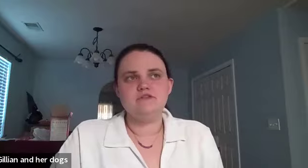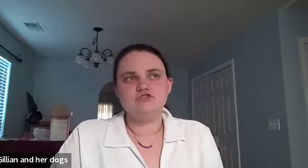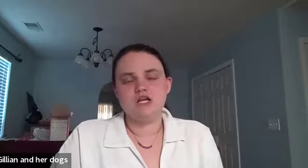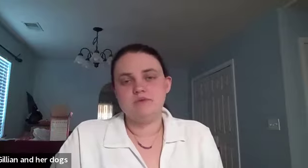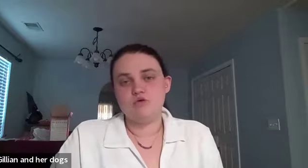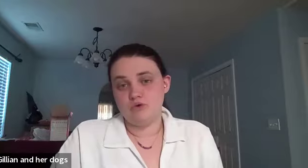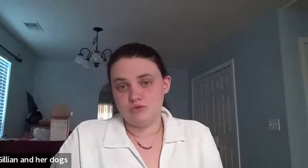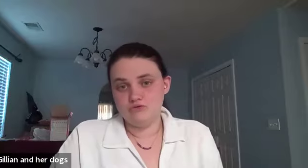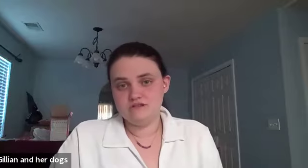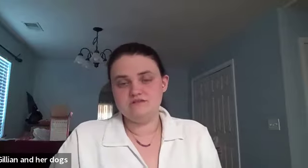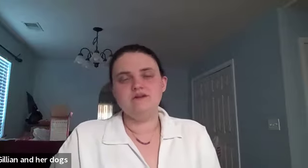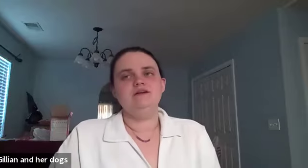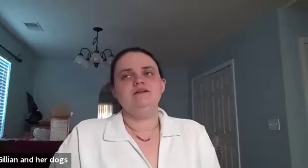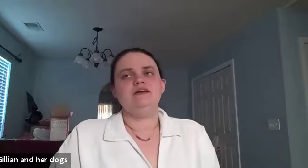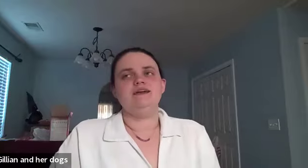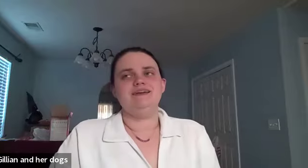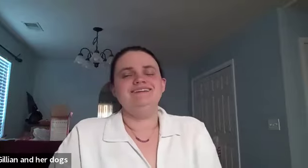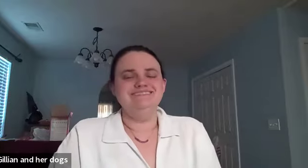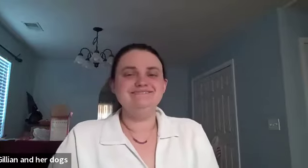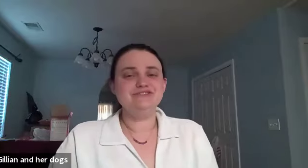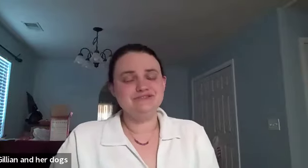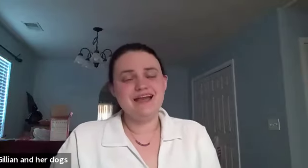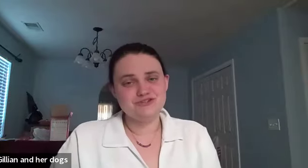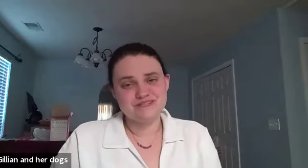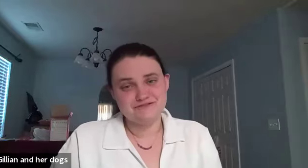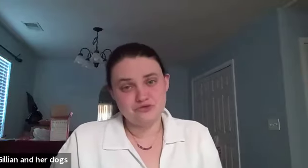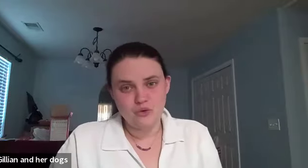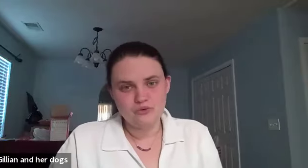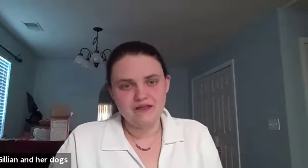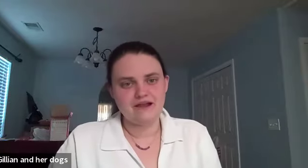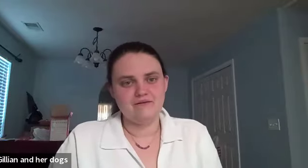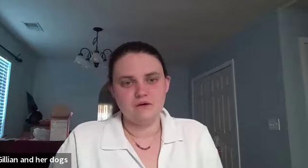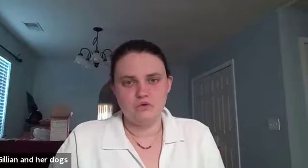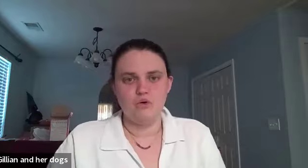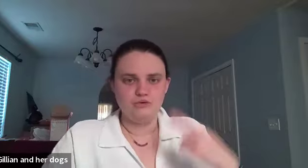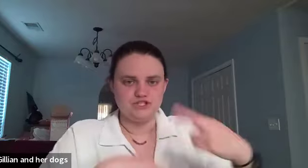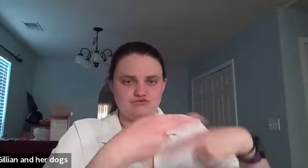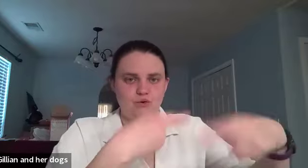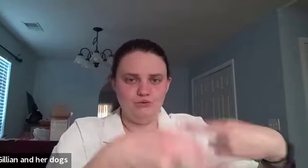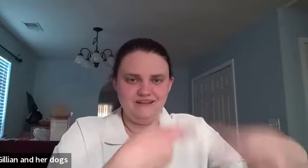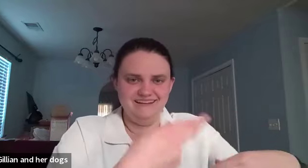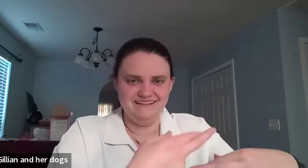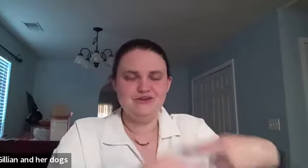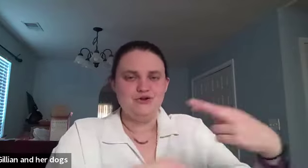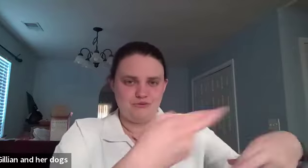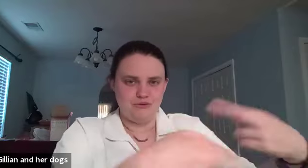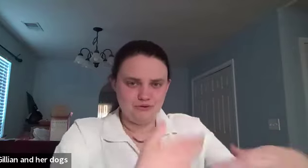when they're talking about rolls, they will do the actual sign for roll, like a roll, which is roll,